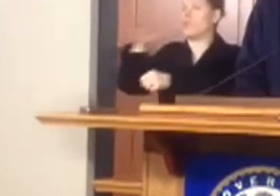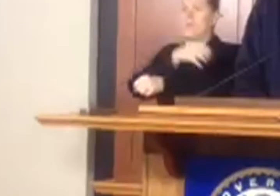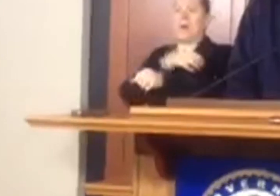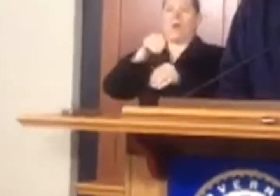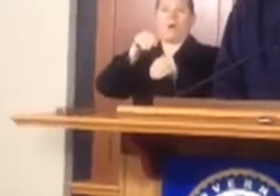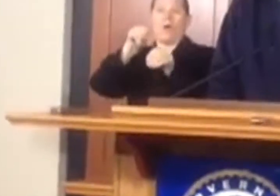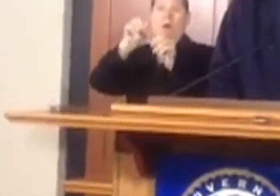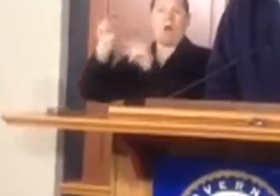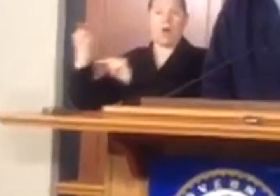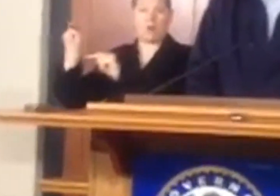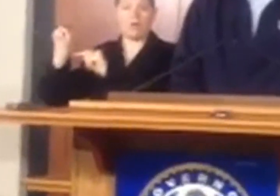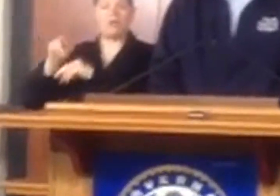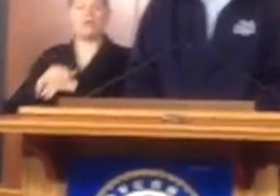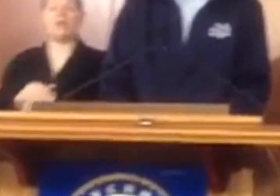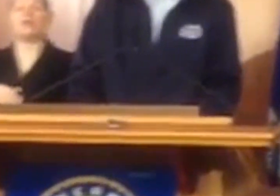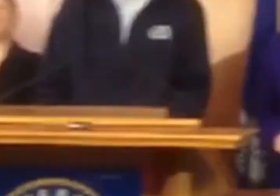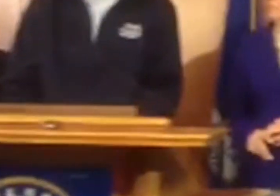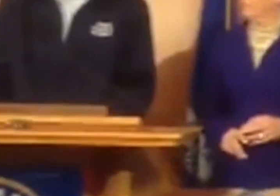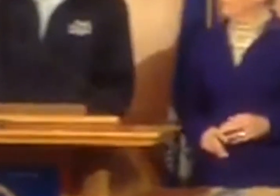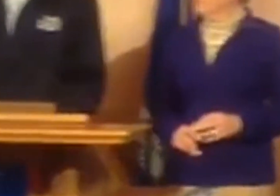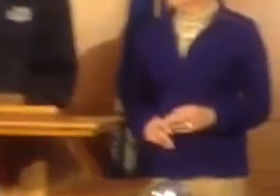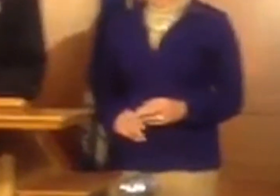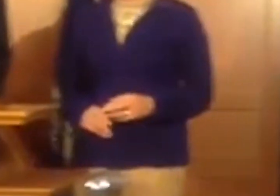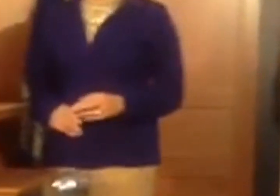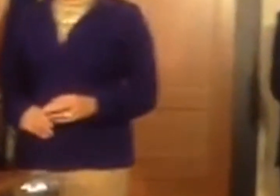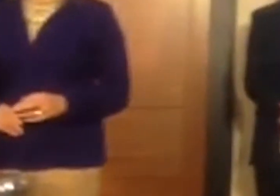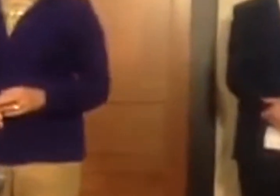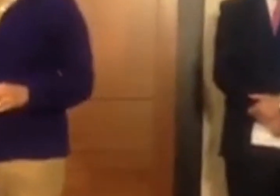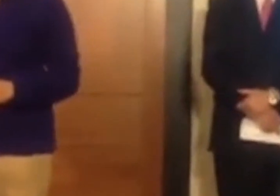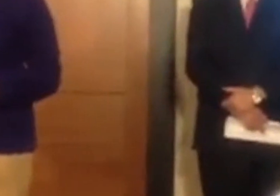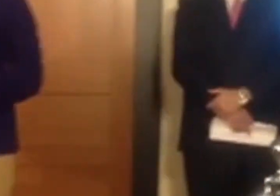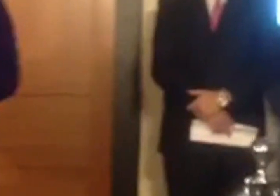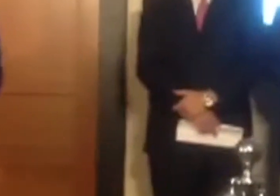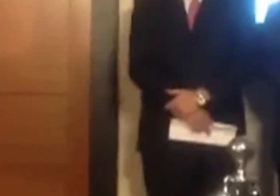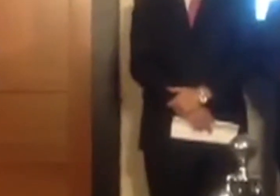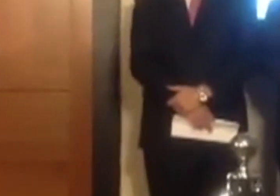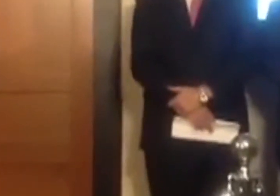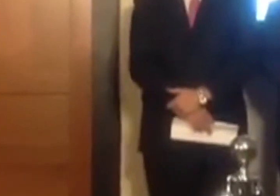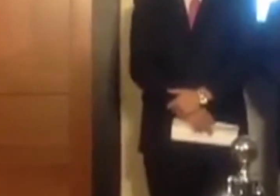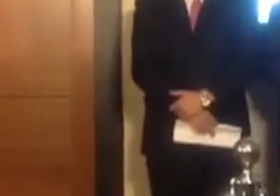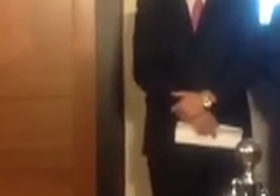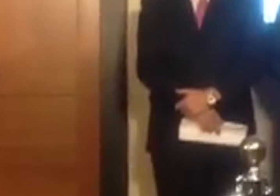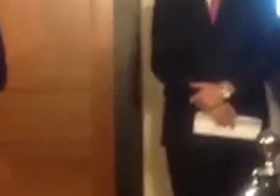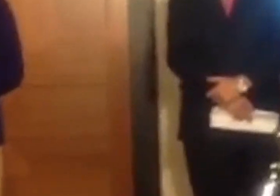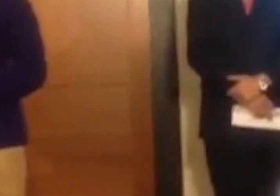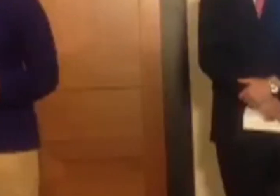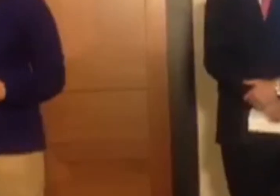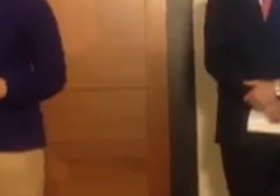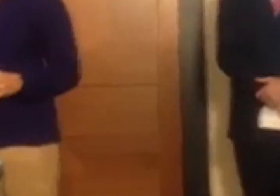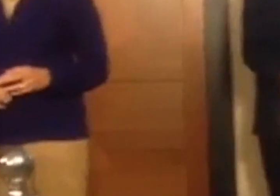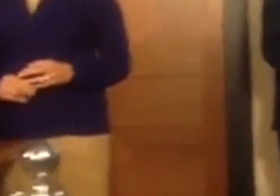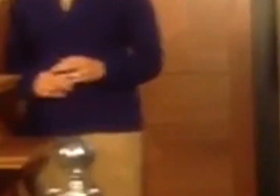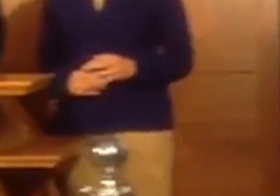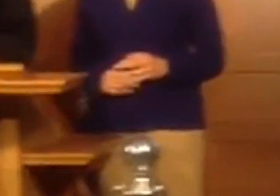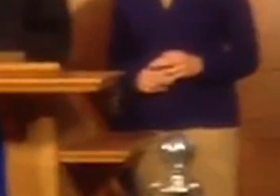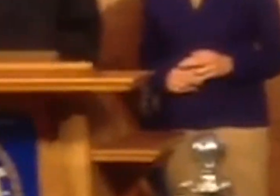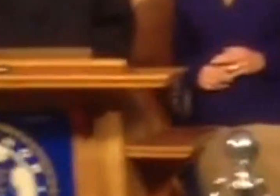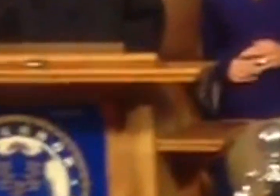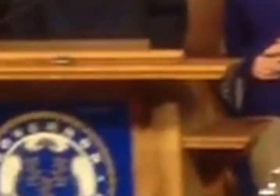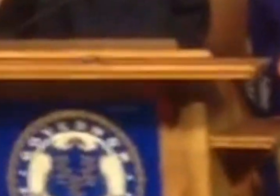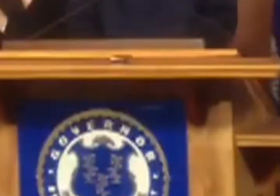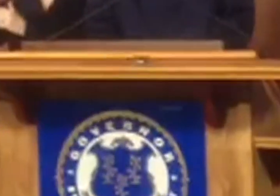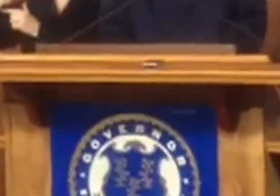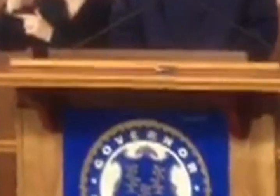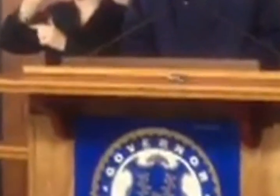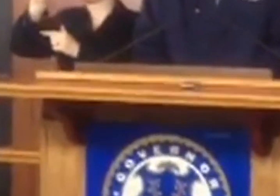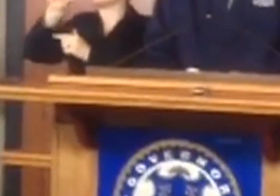out that President Obama is doing conference calls with the CEOs of the utility companies in the affected areas in the United States,